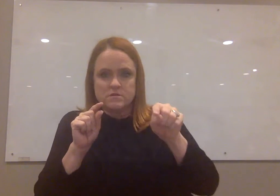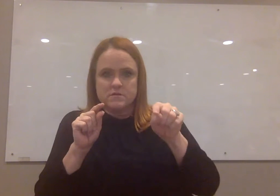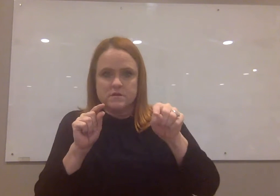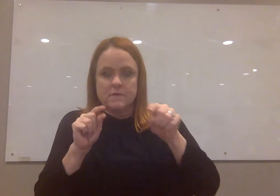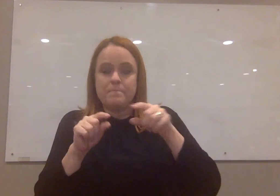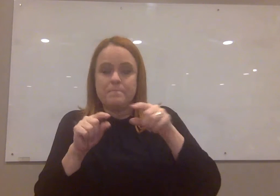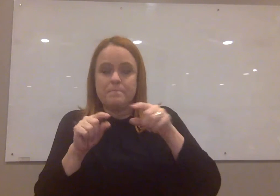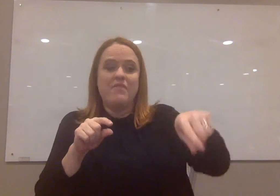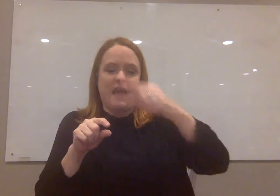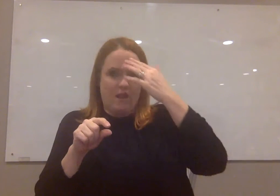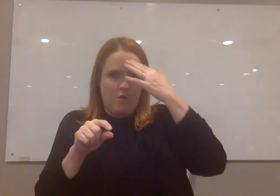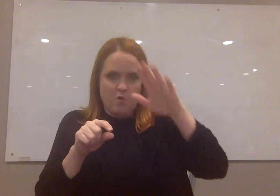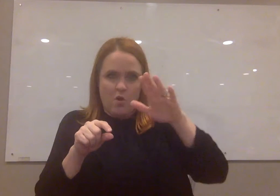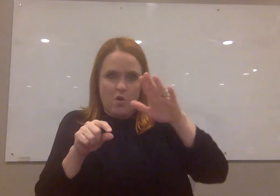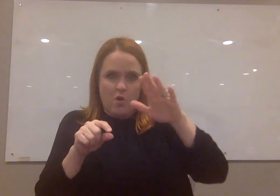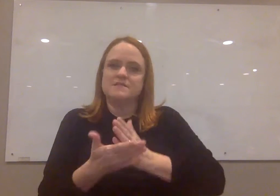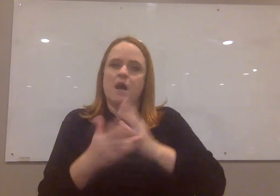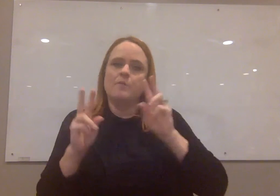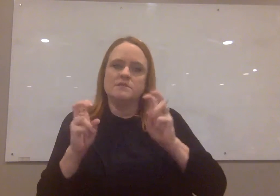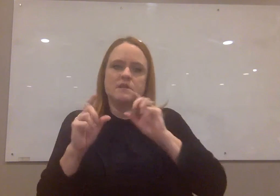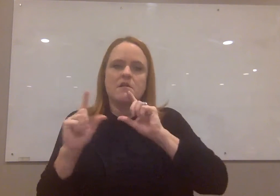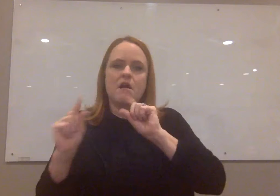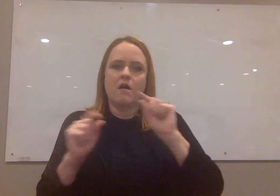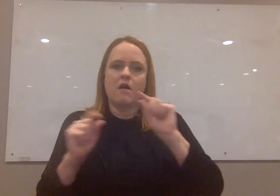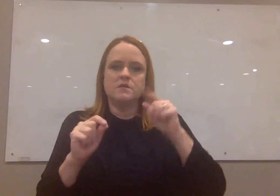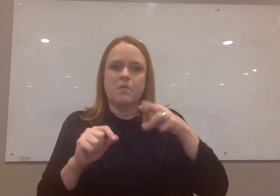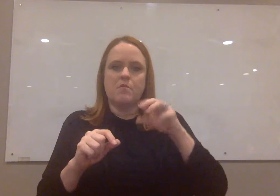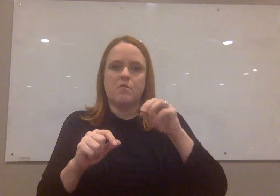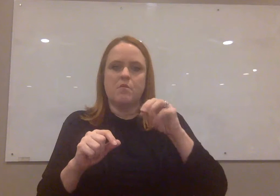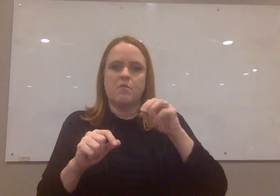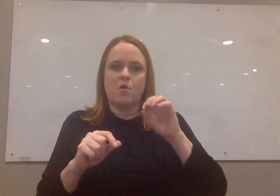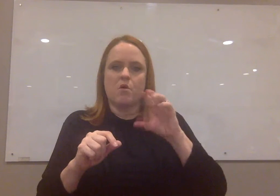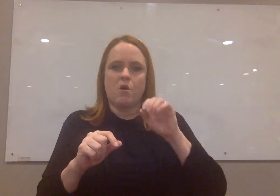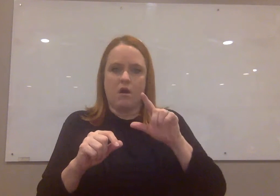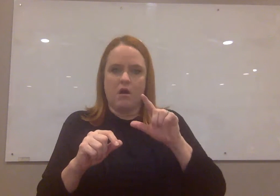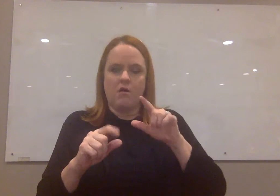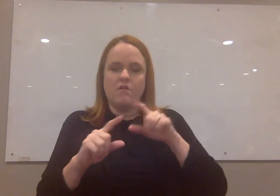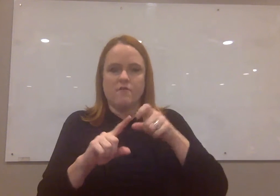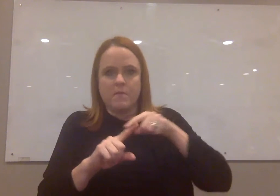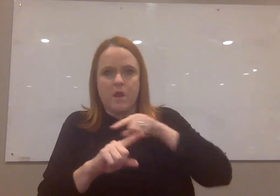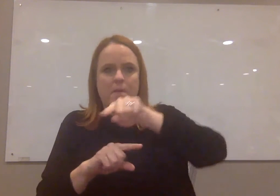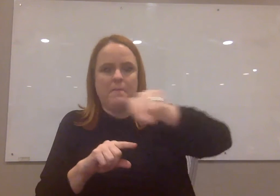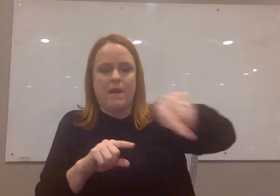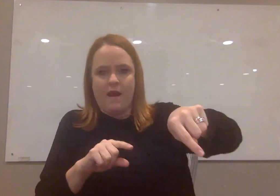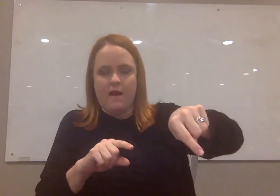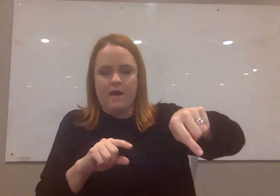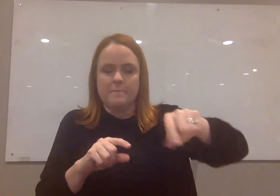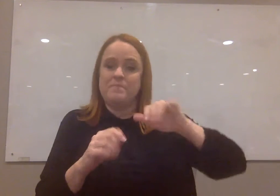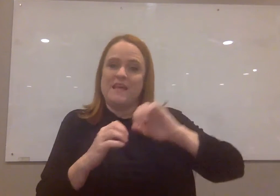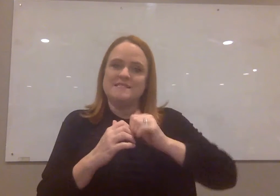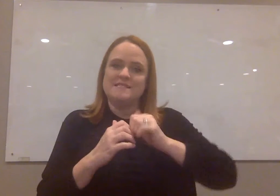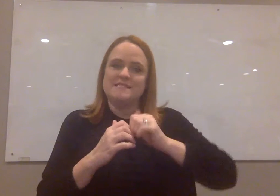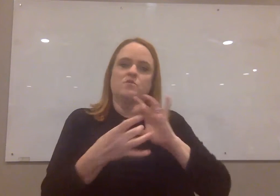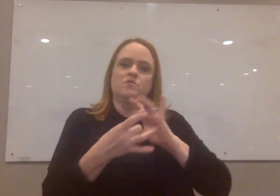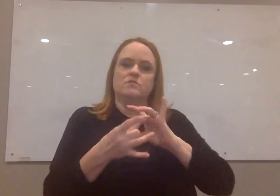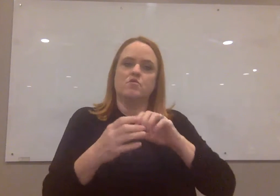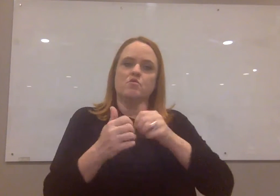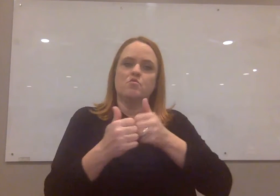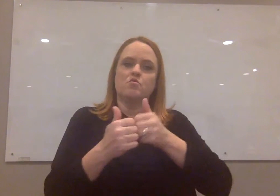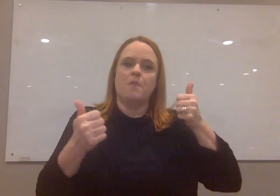on them. Mm. And it's like how you attach Observer or how you attach most of the remote monitoring tools like Xtop to a running production server.